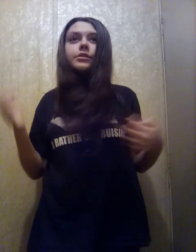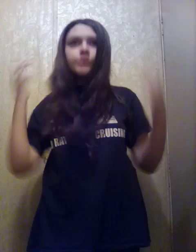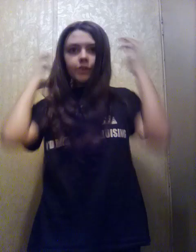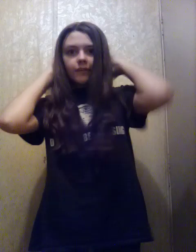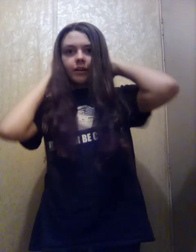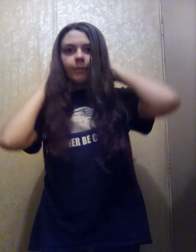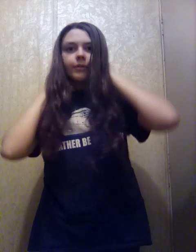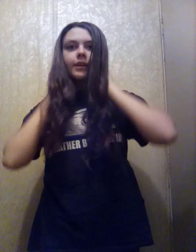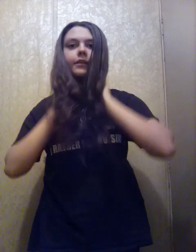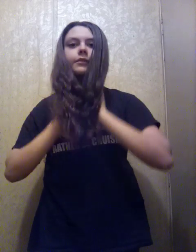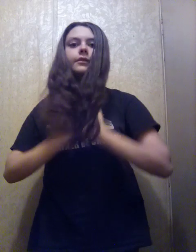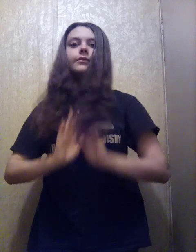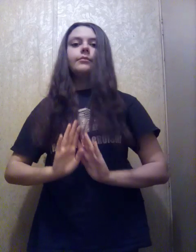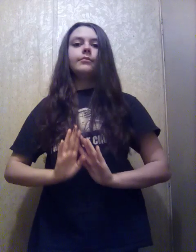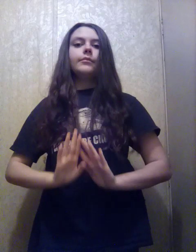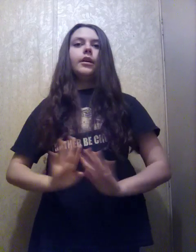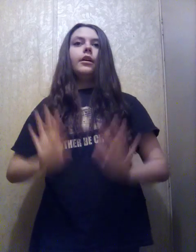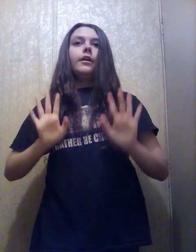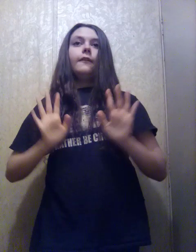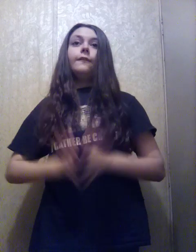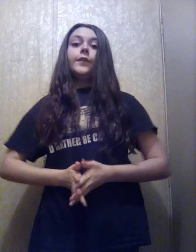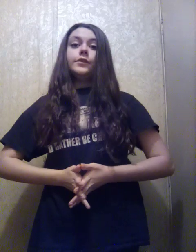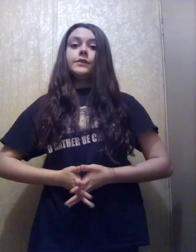to address a couple things. First,